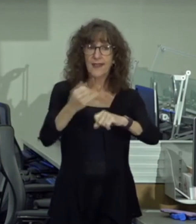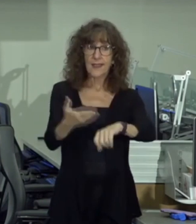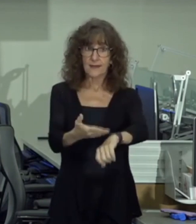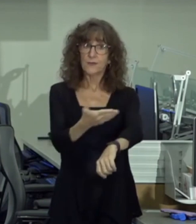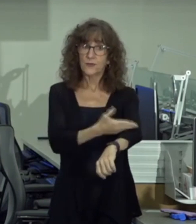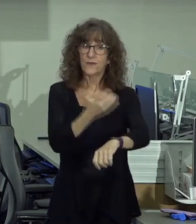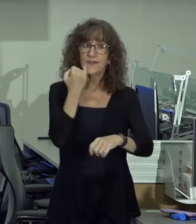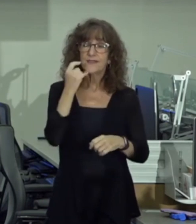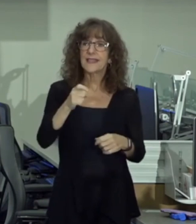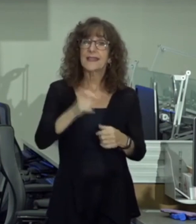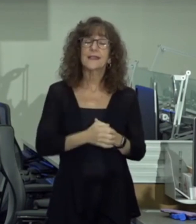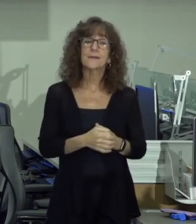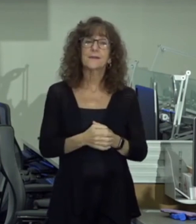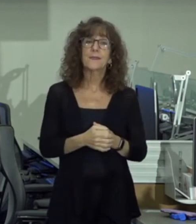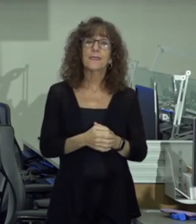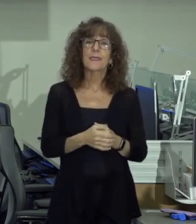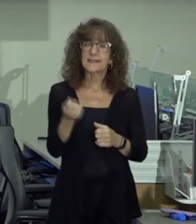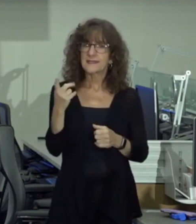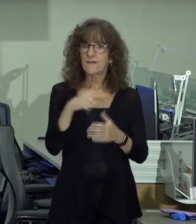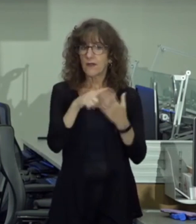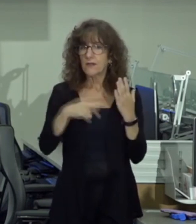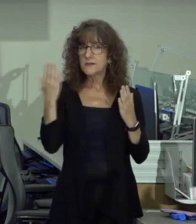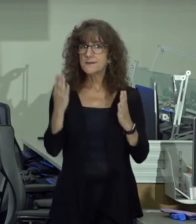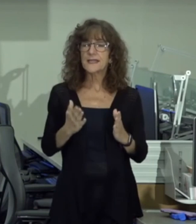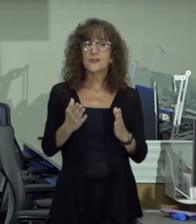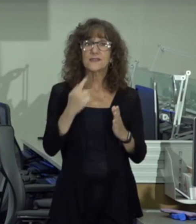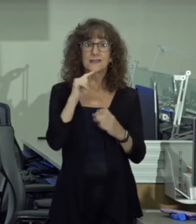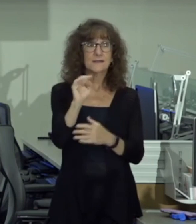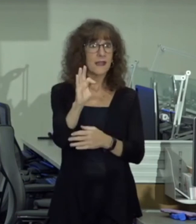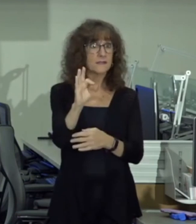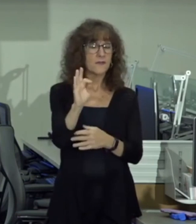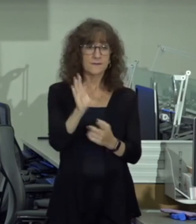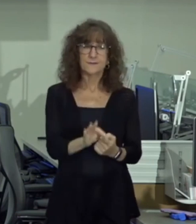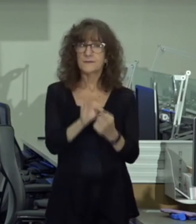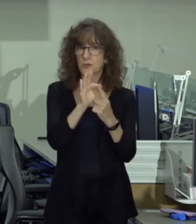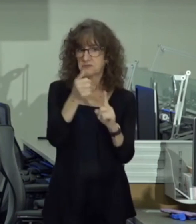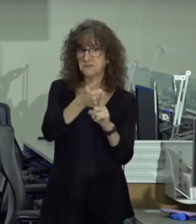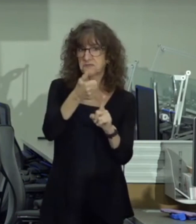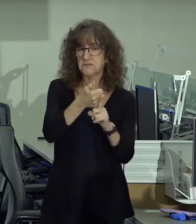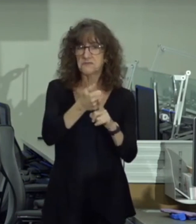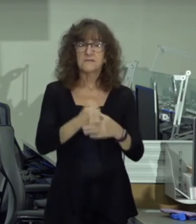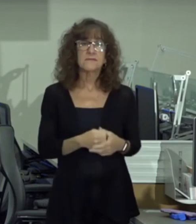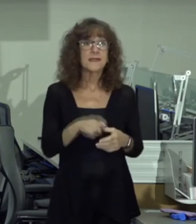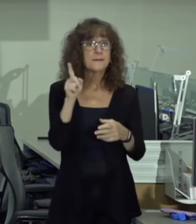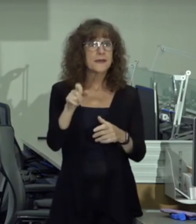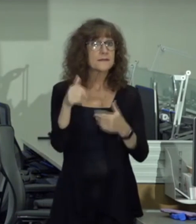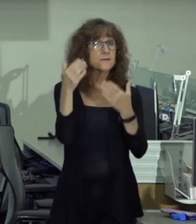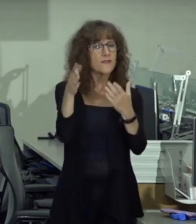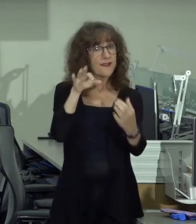needed. As has been said by several of the speakers today, this task force is unique. It is one that must